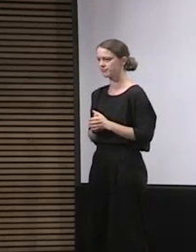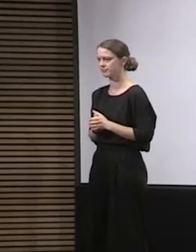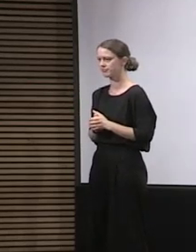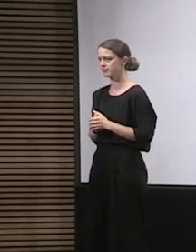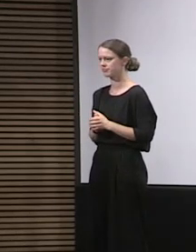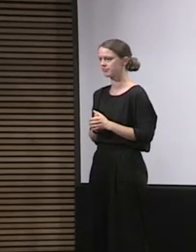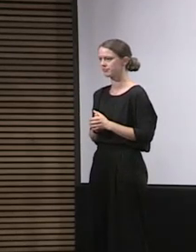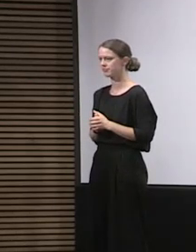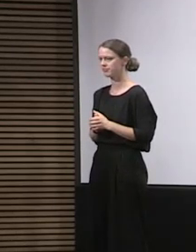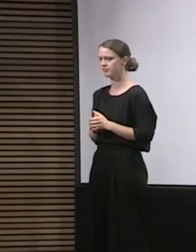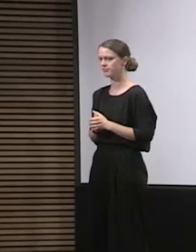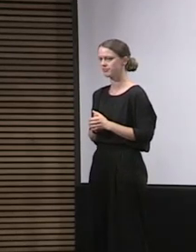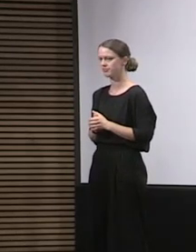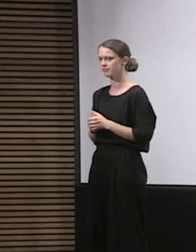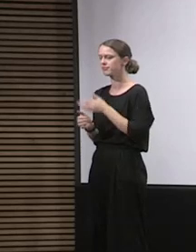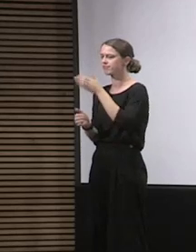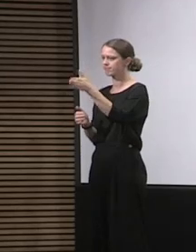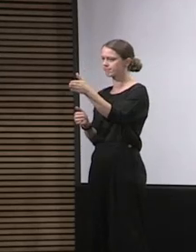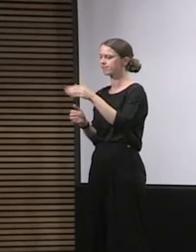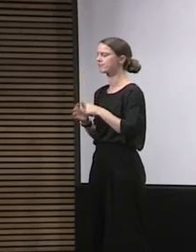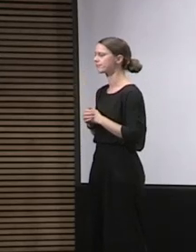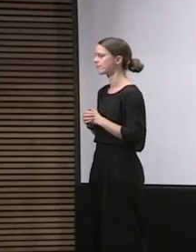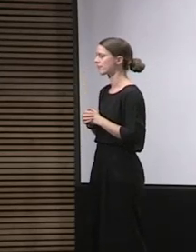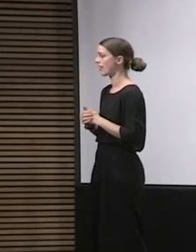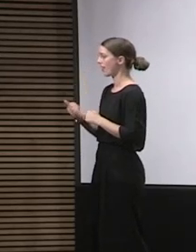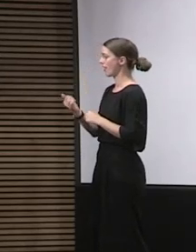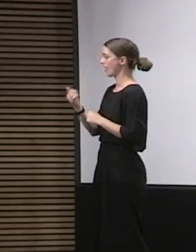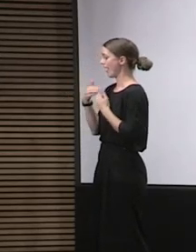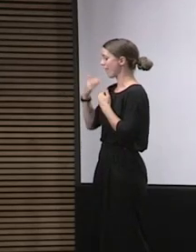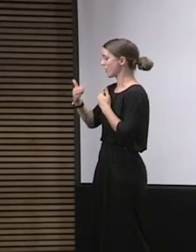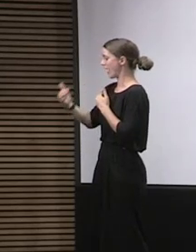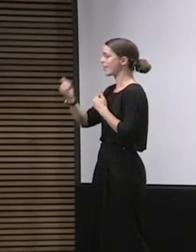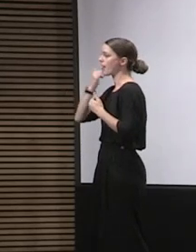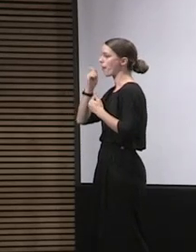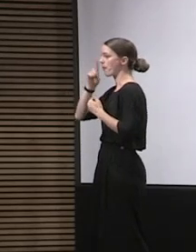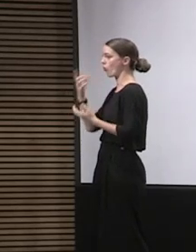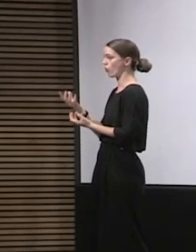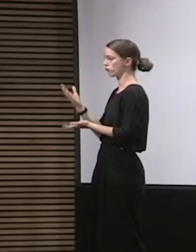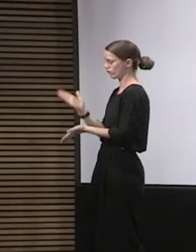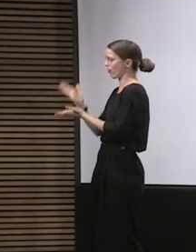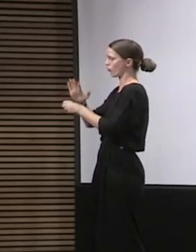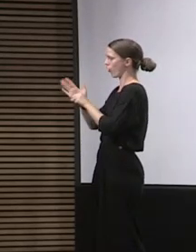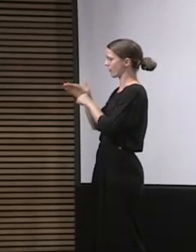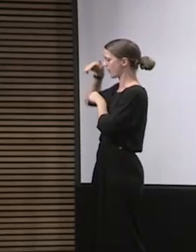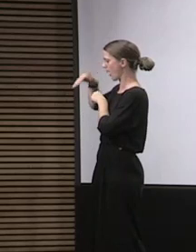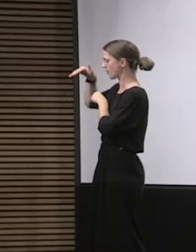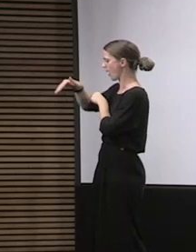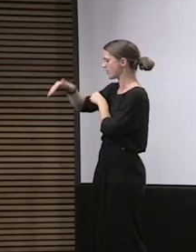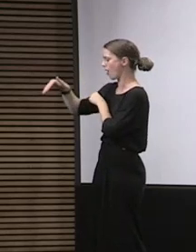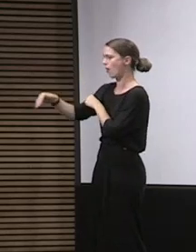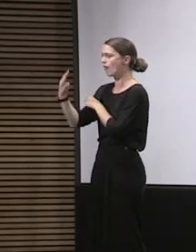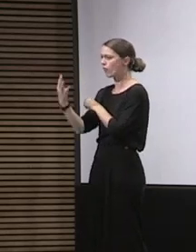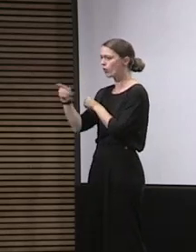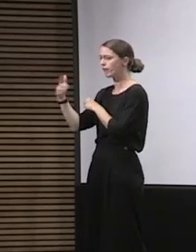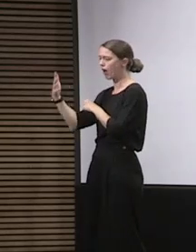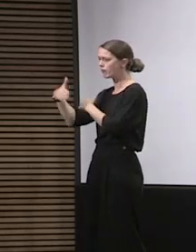Sorry, question here first. The number of cases has decreased day by day consistently for, I think, 4 or 5 days now. The public